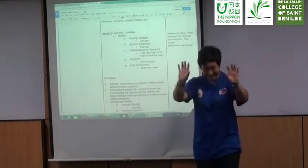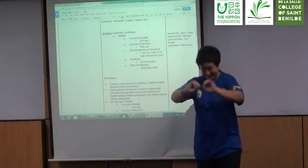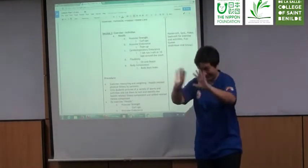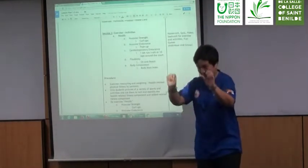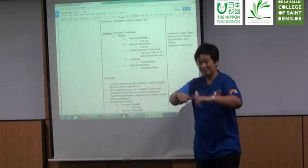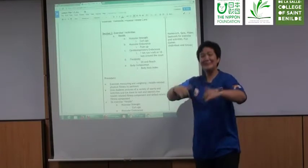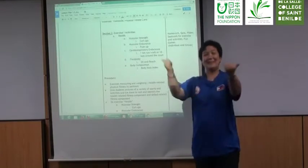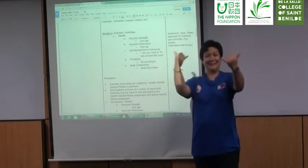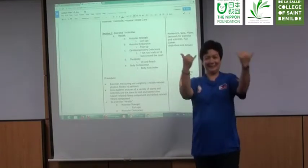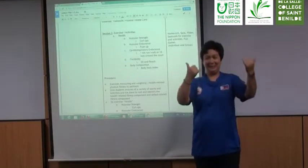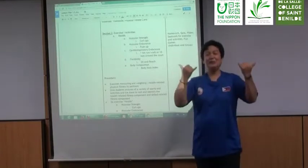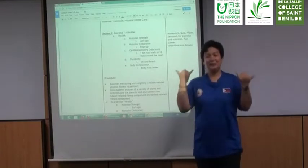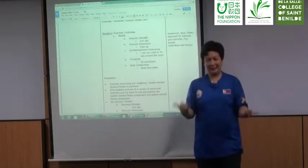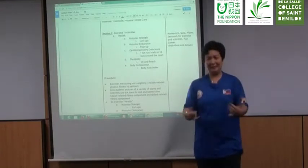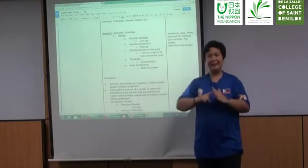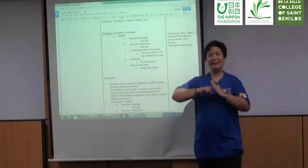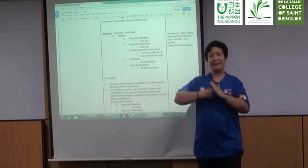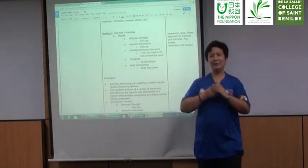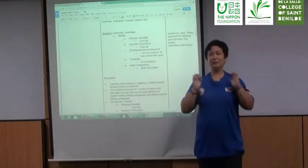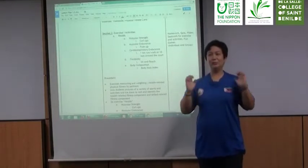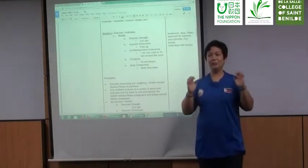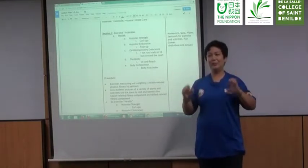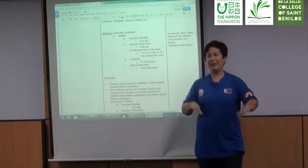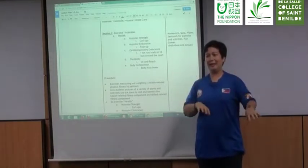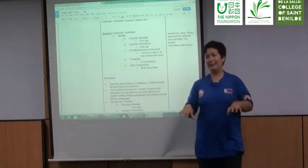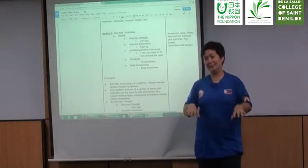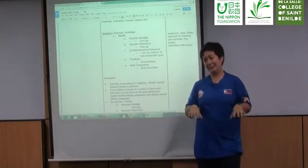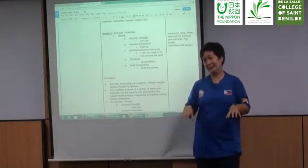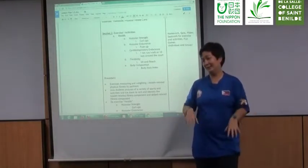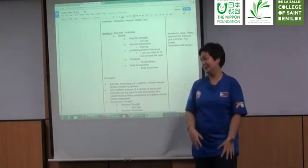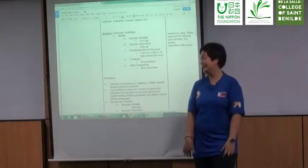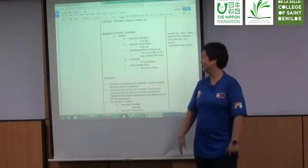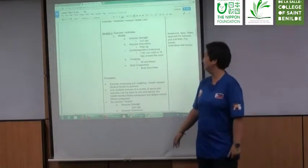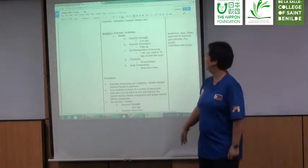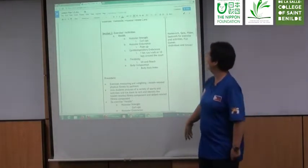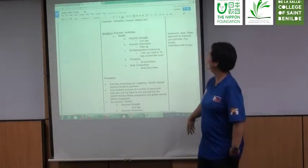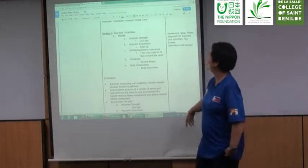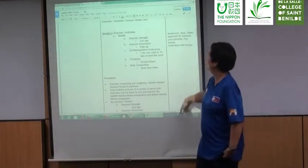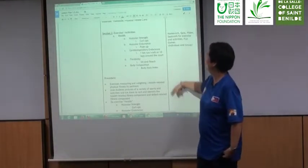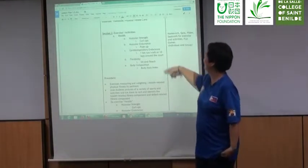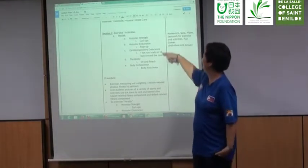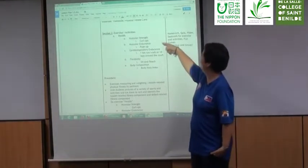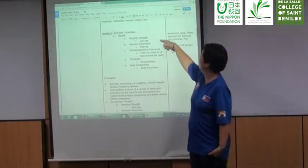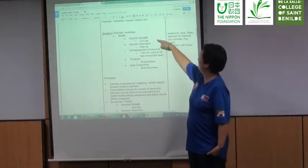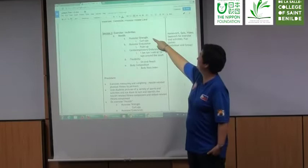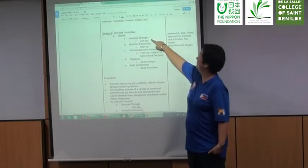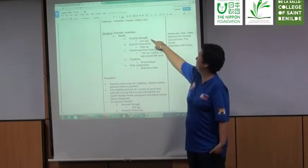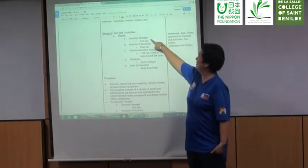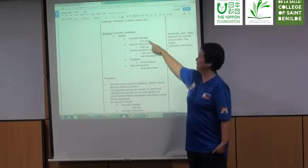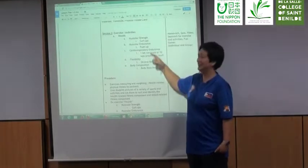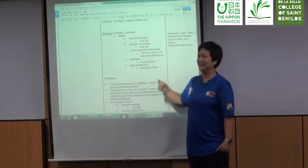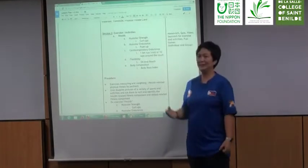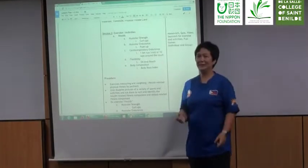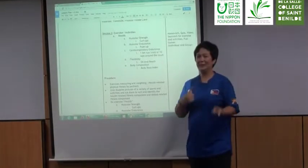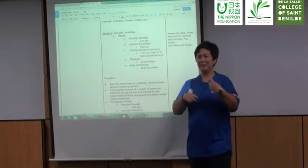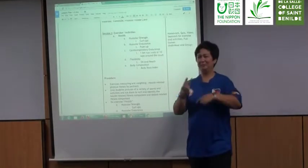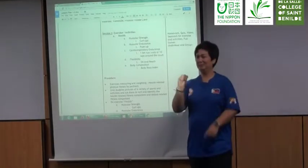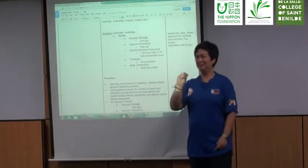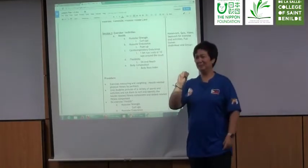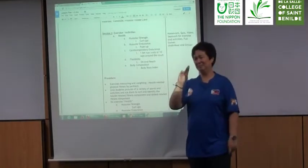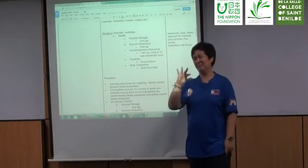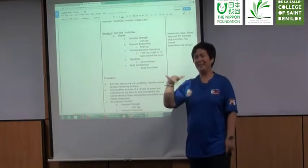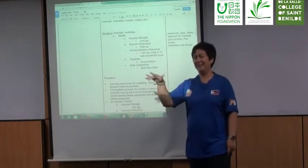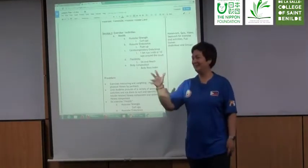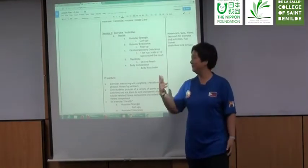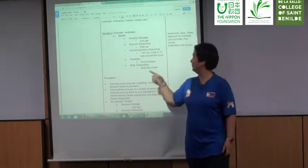On the lesson, I would ask questions to make sure that it's clear.